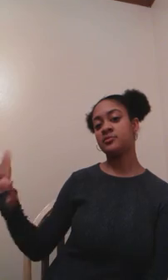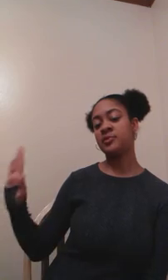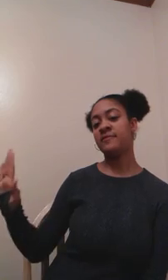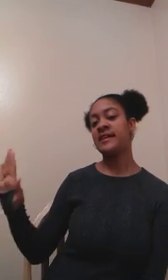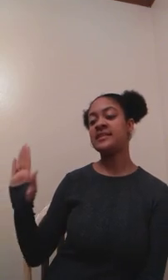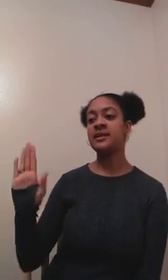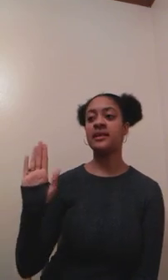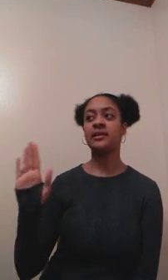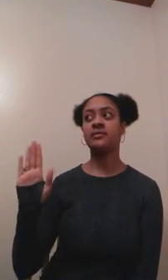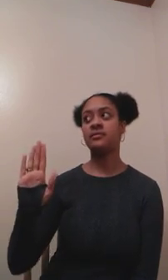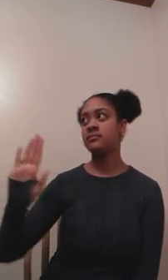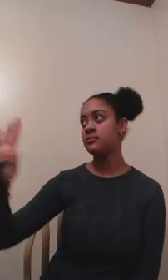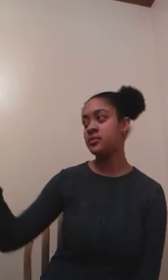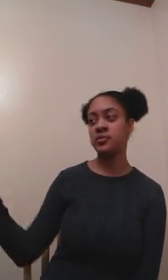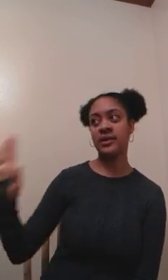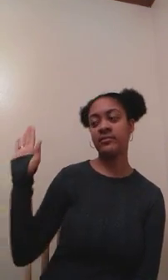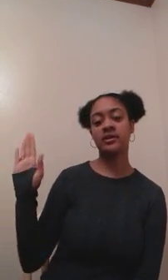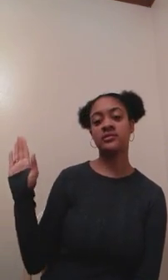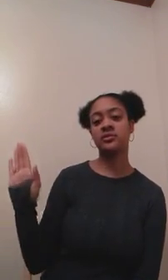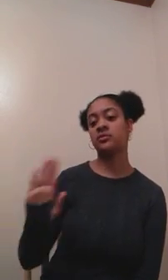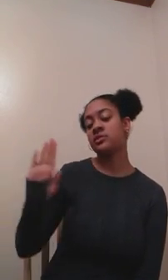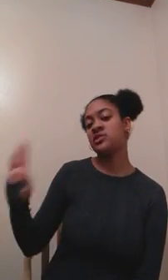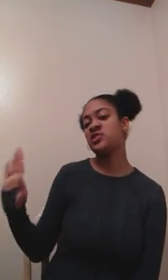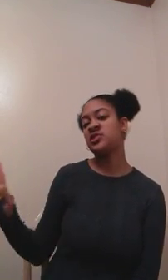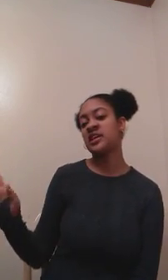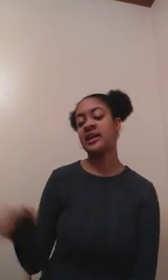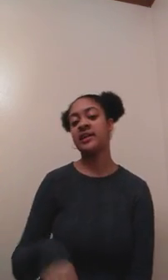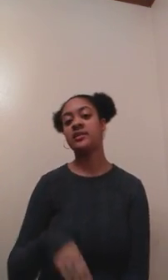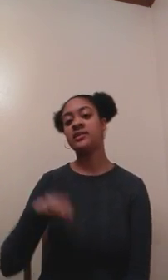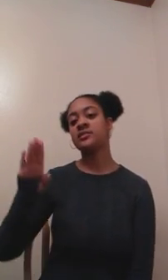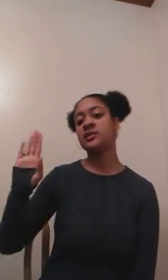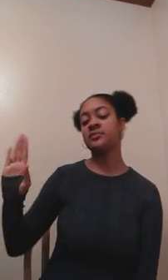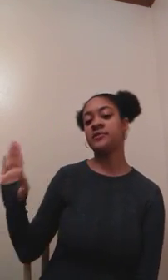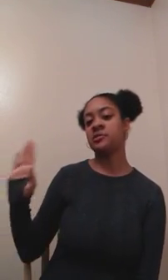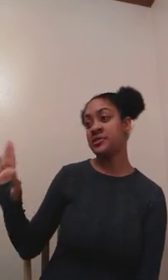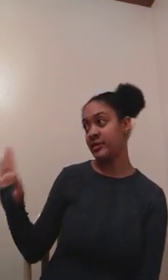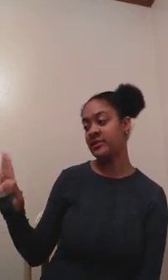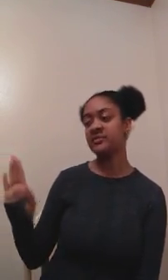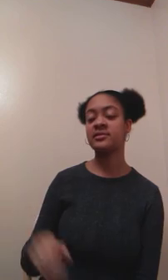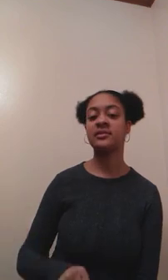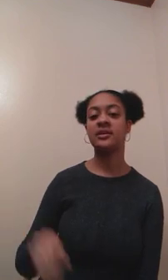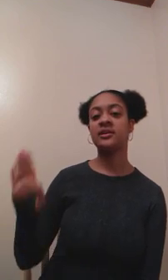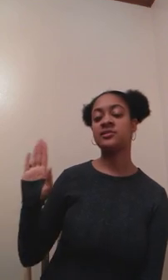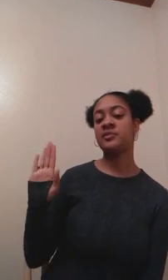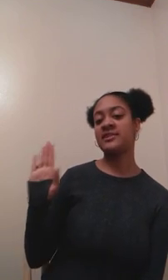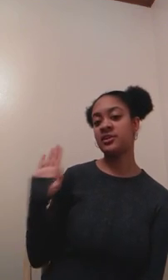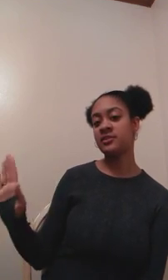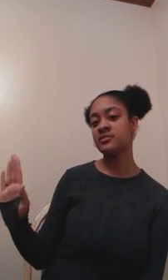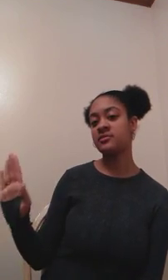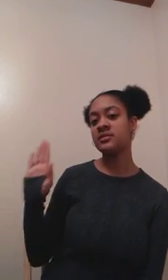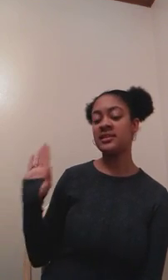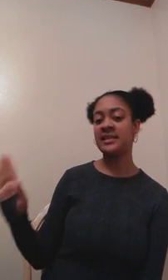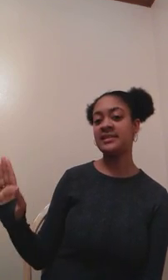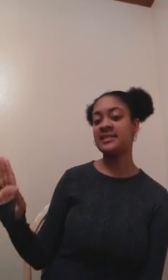be facing whoever else or just to the side to refer to someone else. So that's hers,